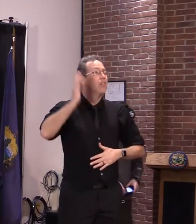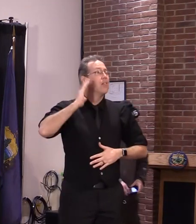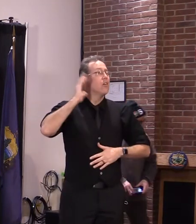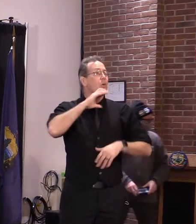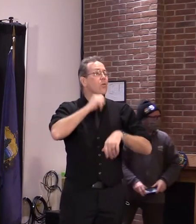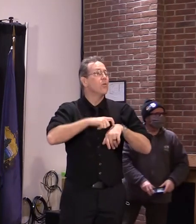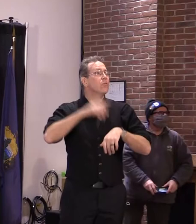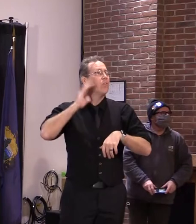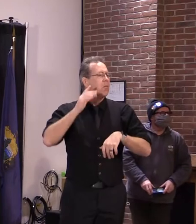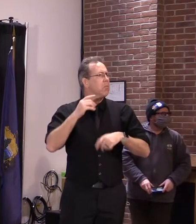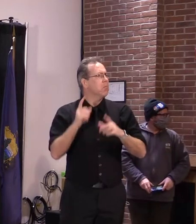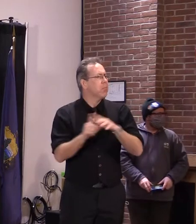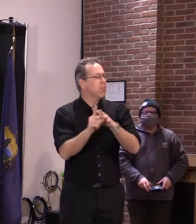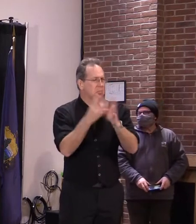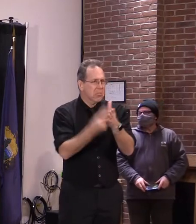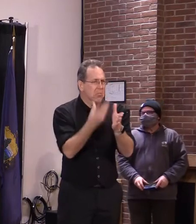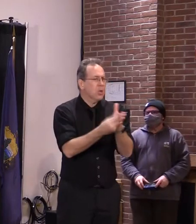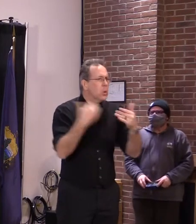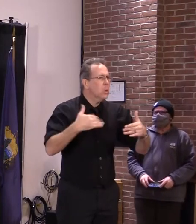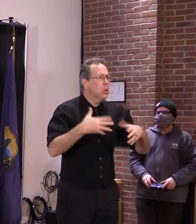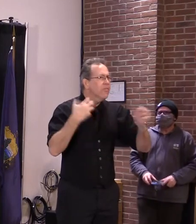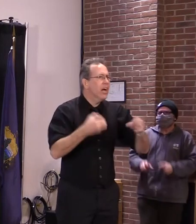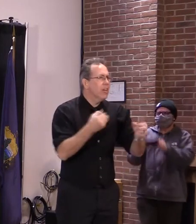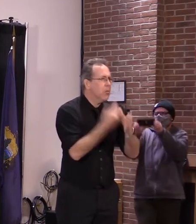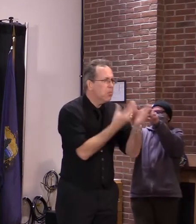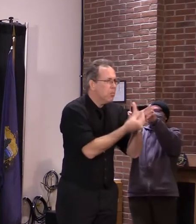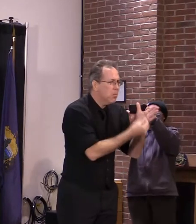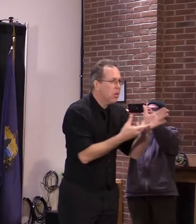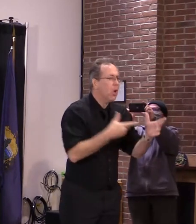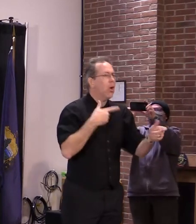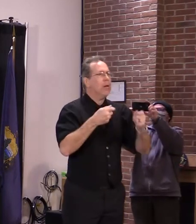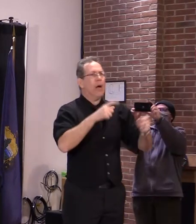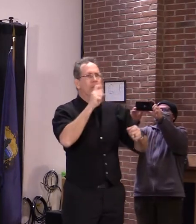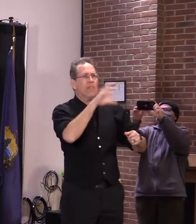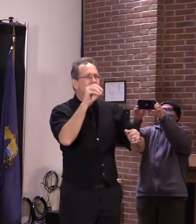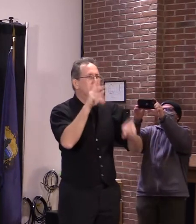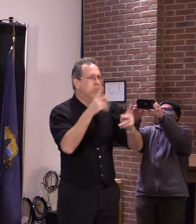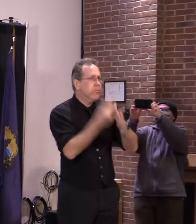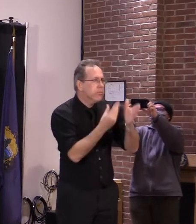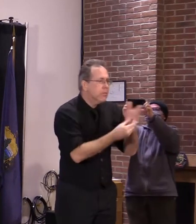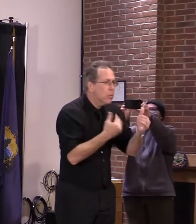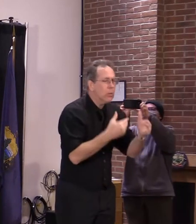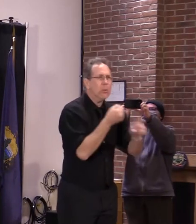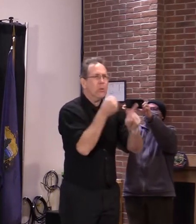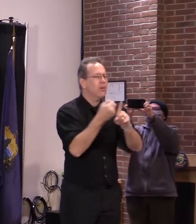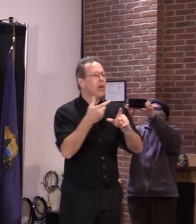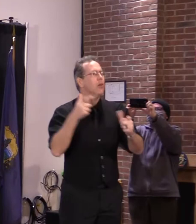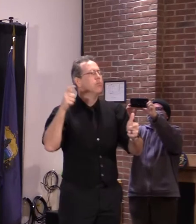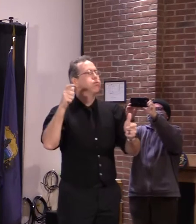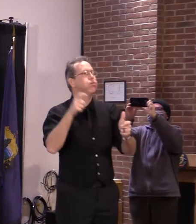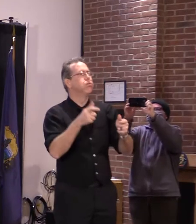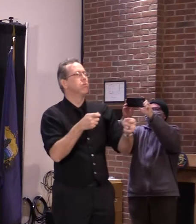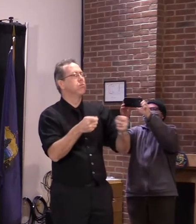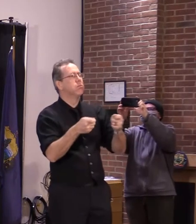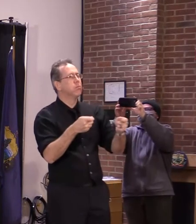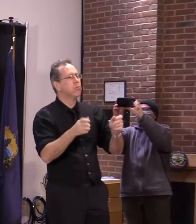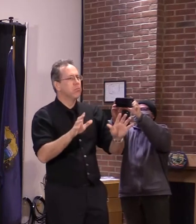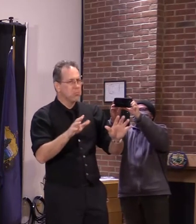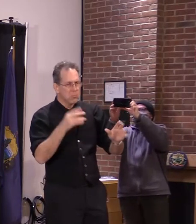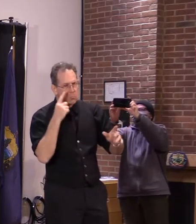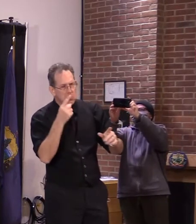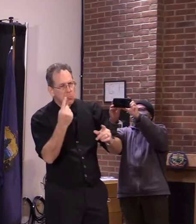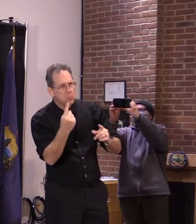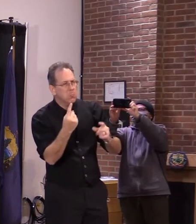have 50 to 100 people in a facility. And unfortunately, because it was really in an era of pre-testing,